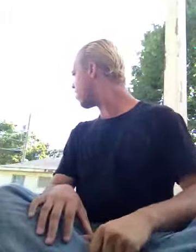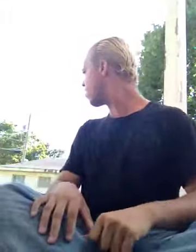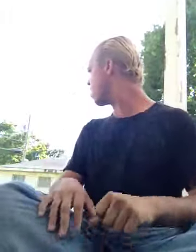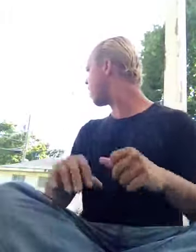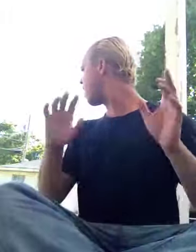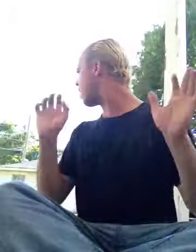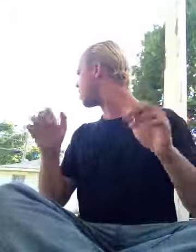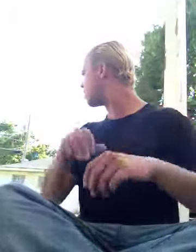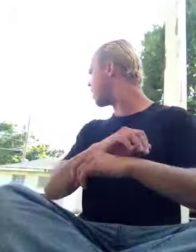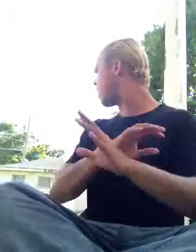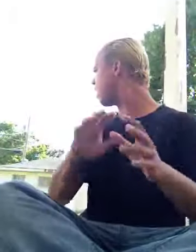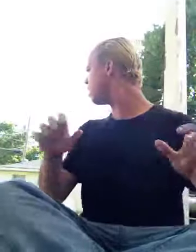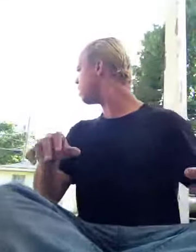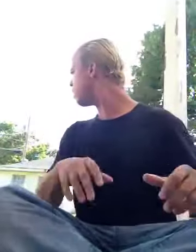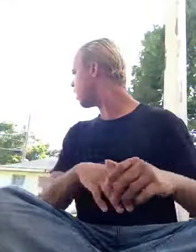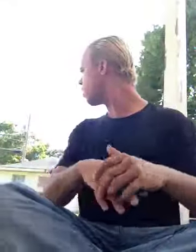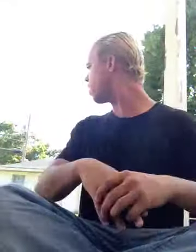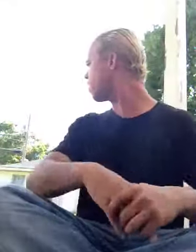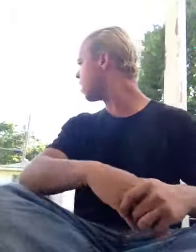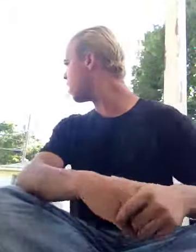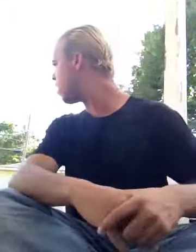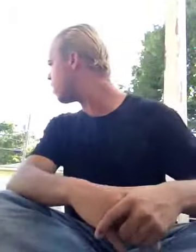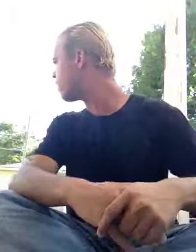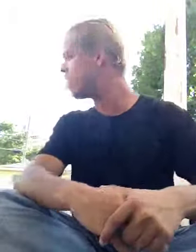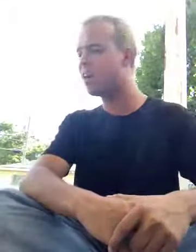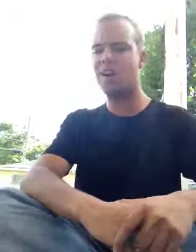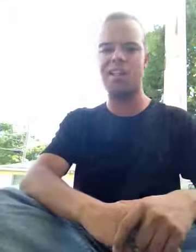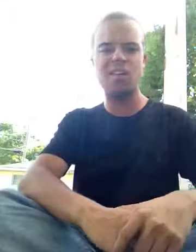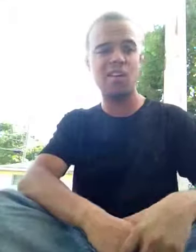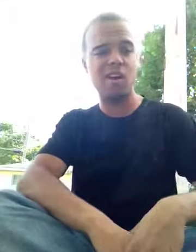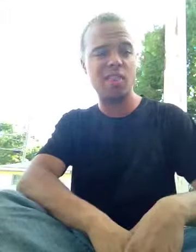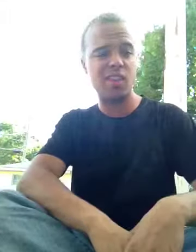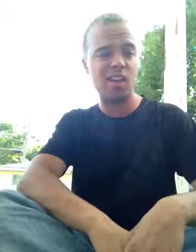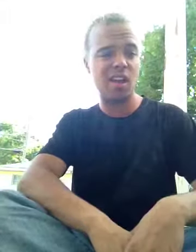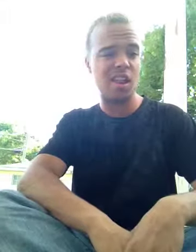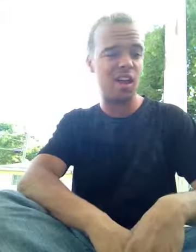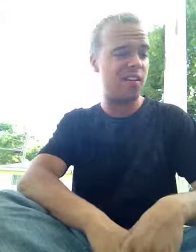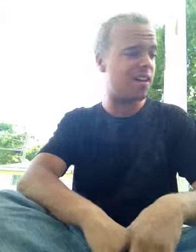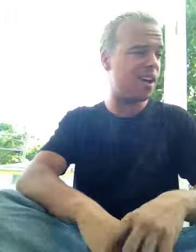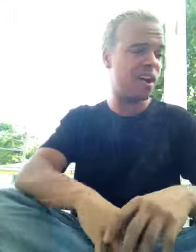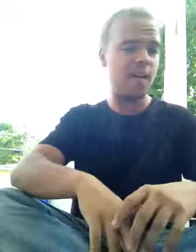I think I love her.